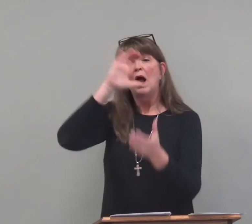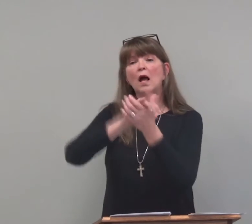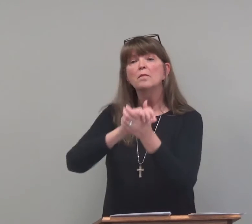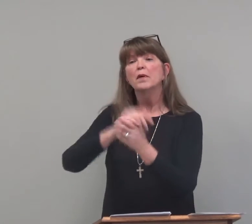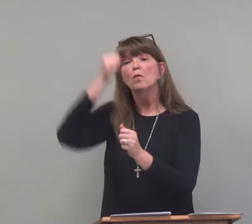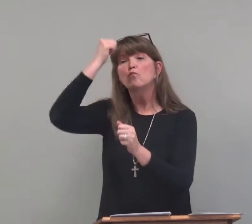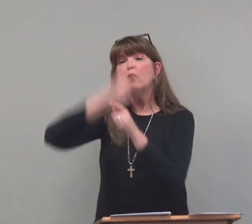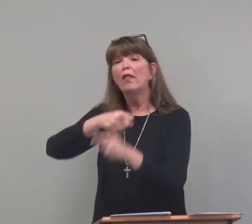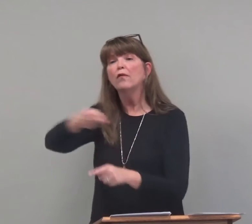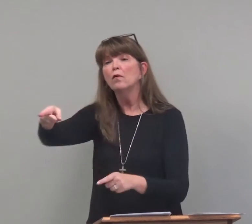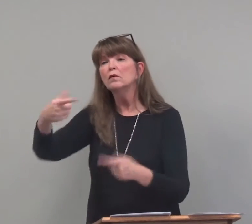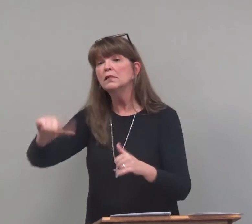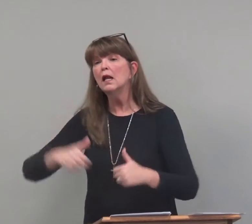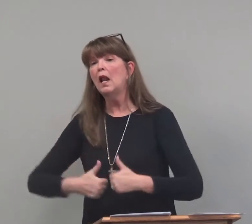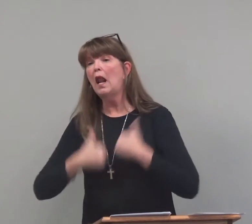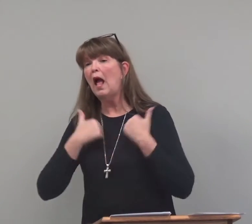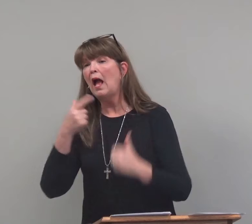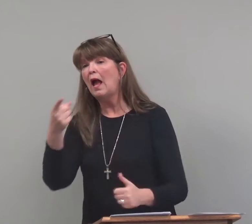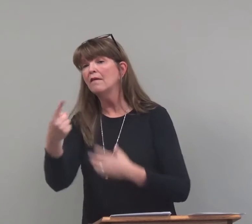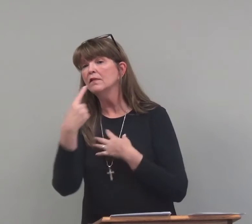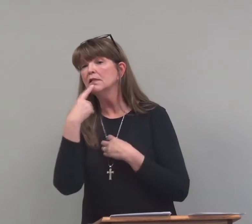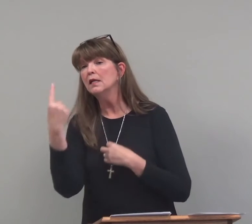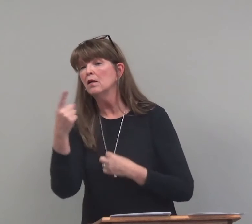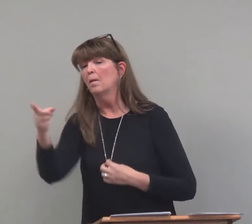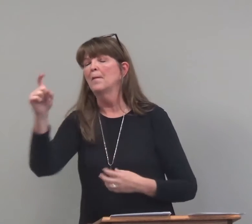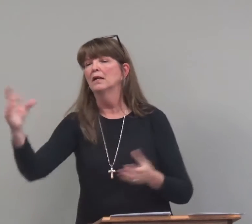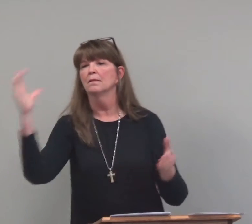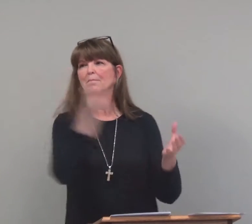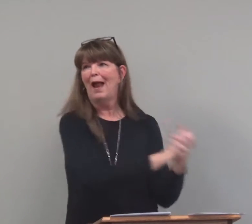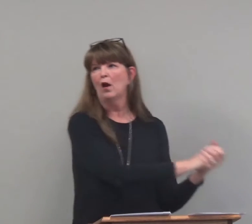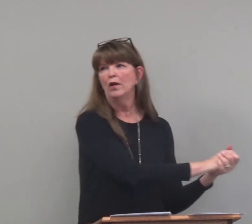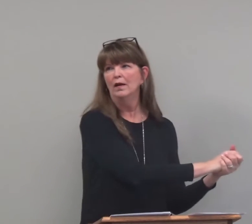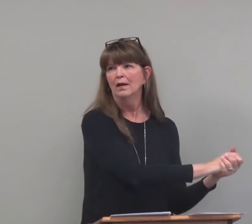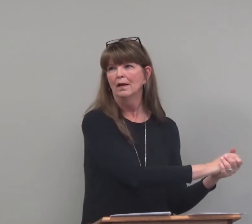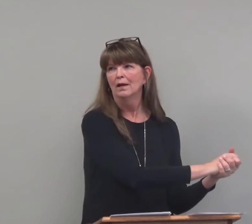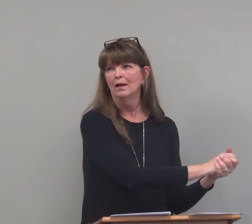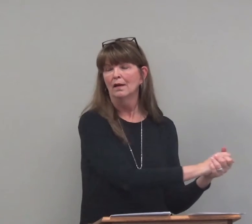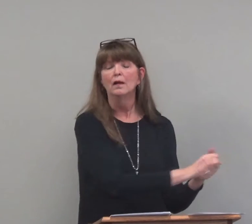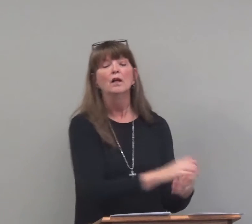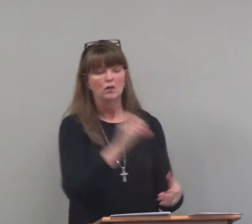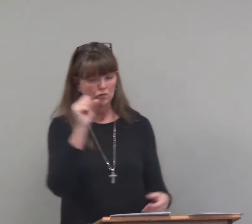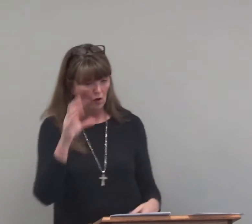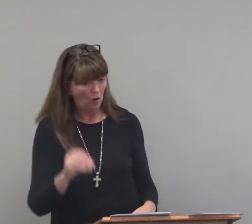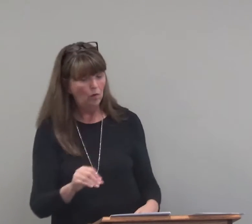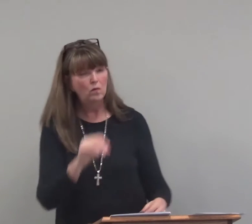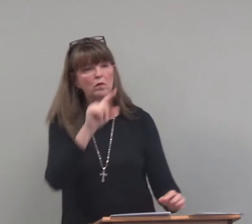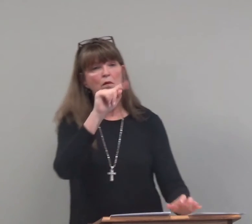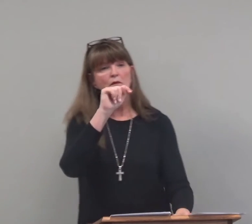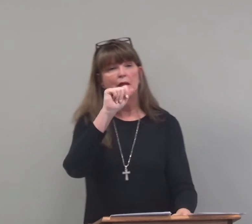that his brother, who was still living, must marry the widow.